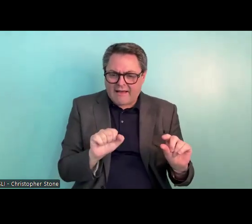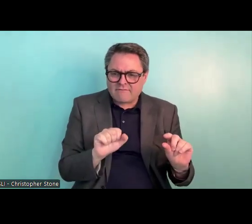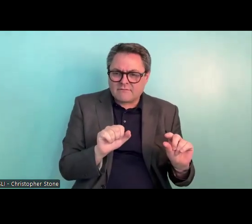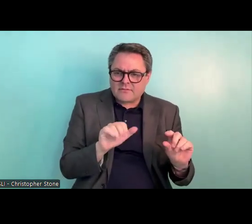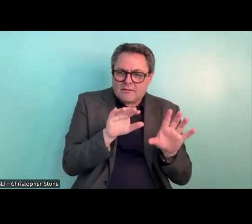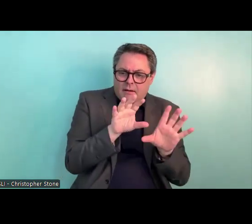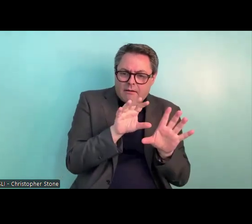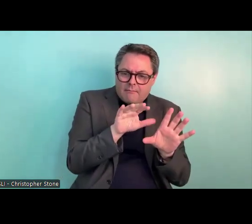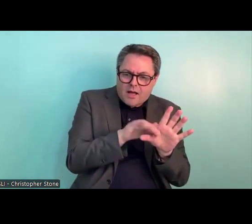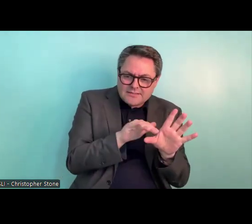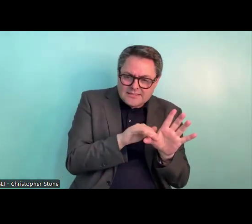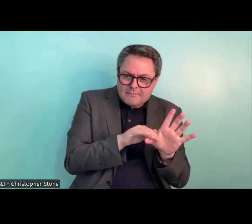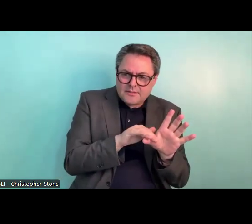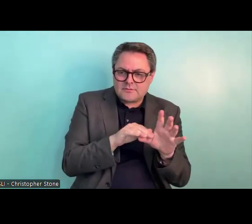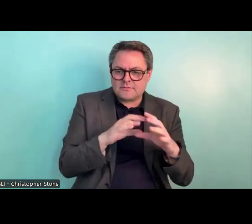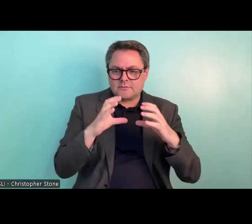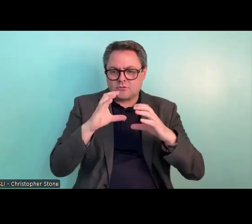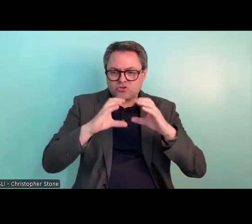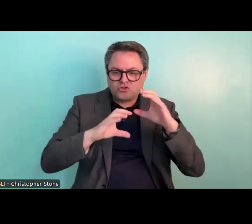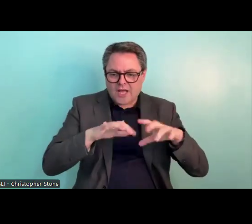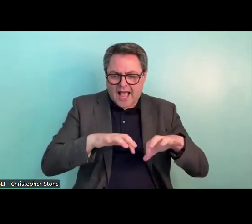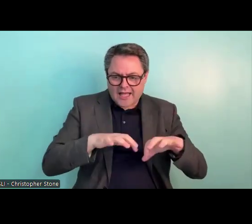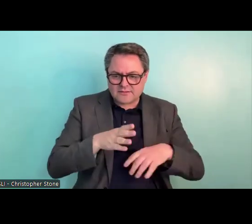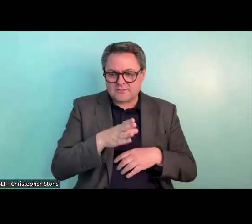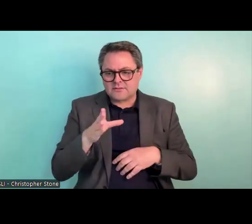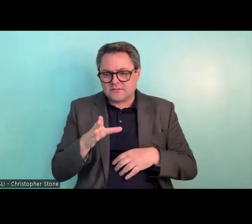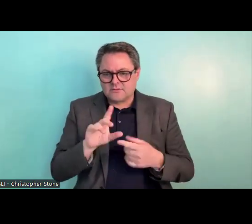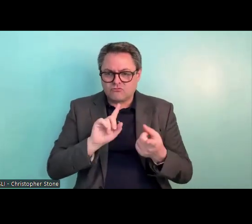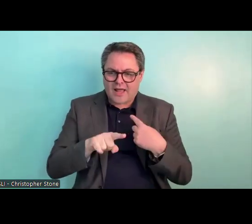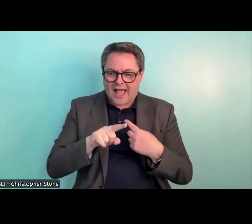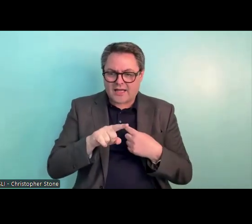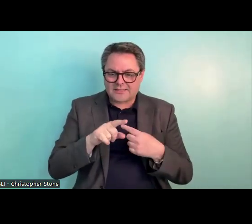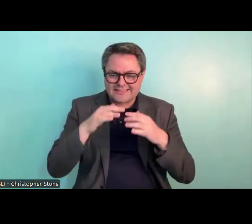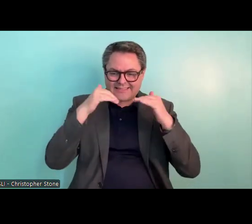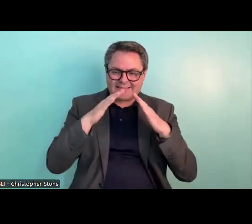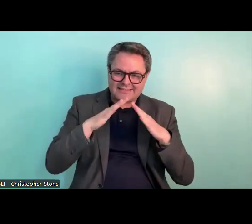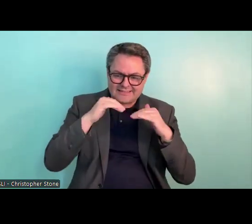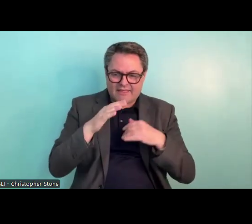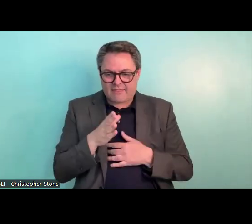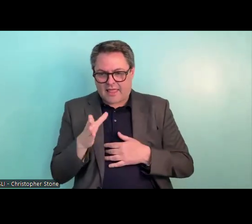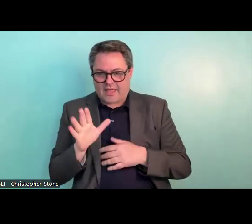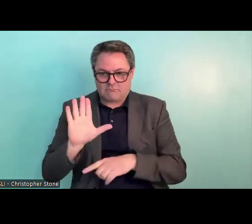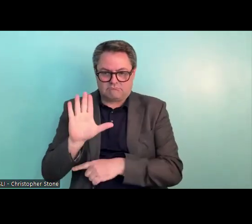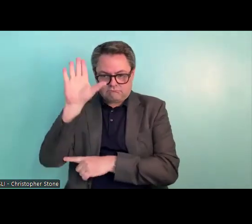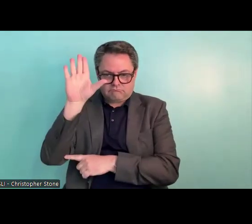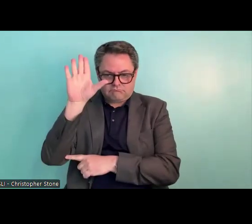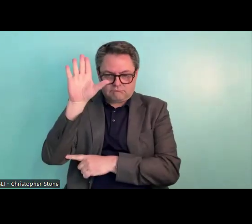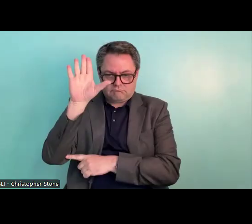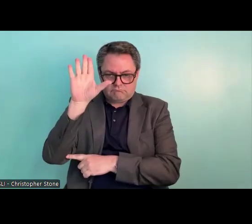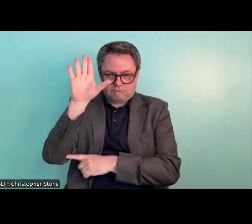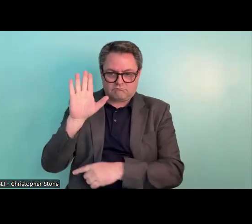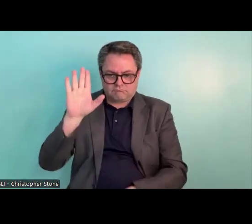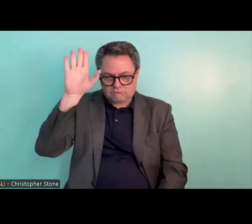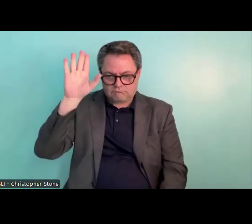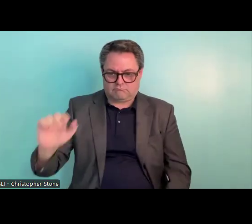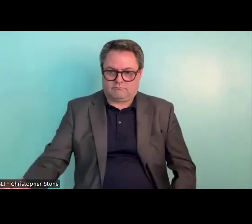So at the bottom of Zoom, there's various emoji. So there's participants chat. There's also a react button with various